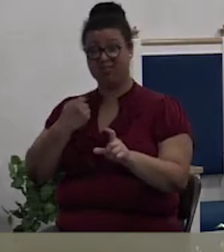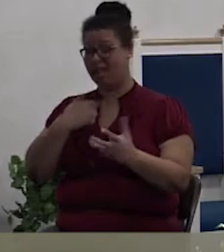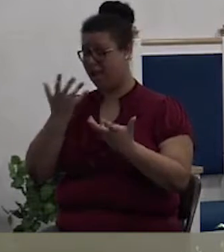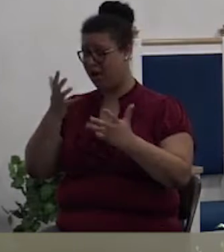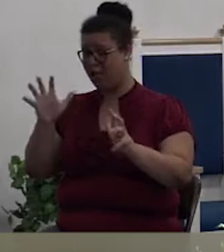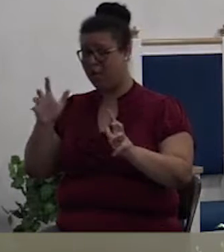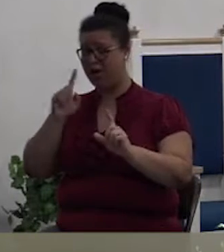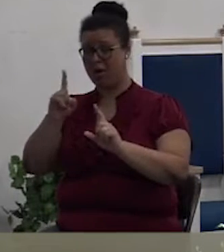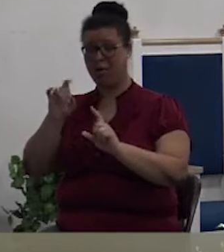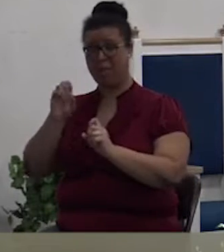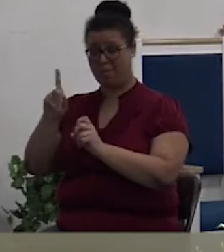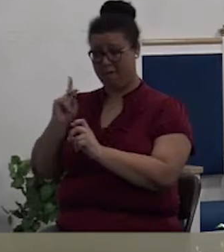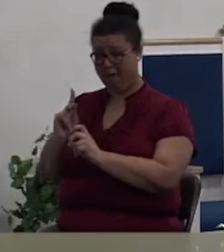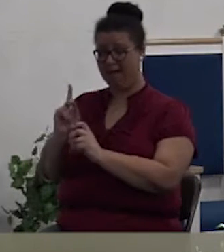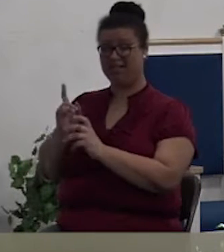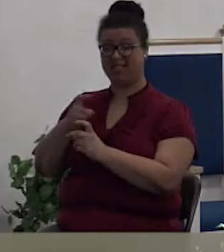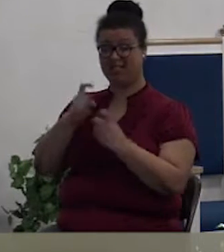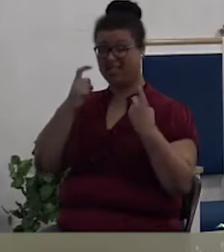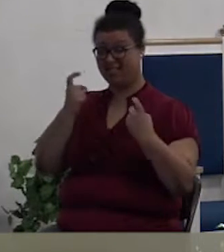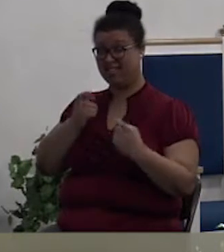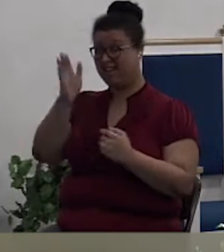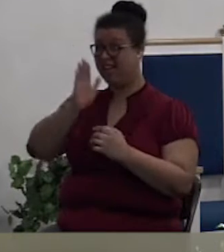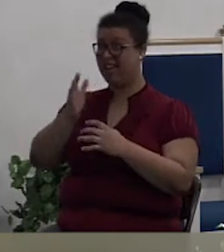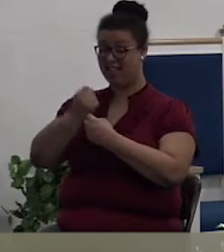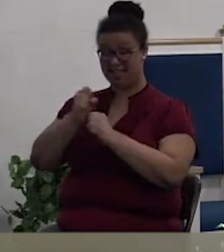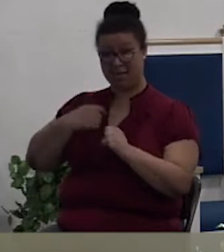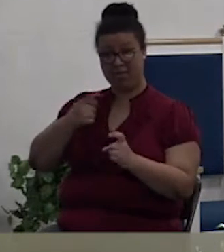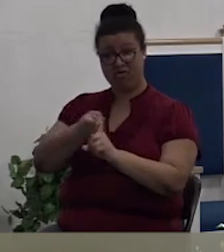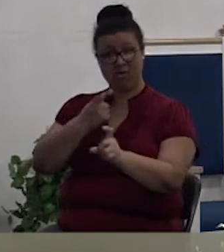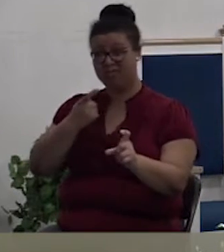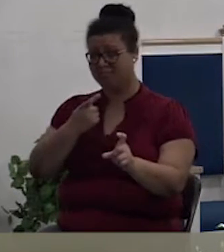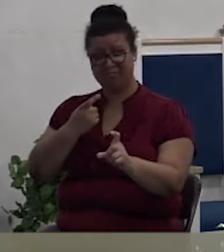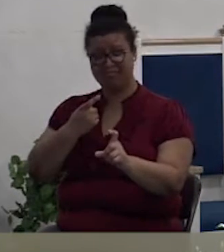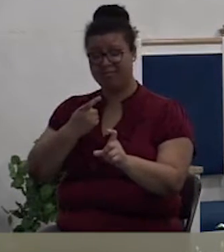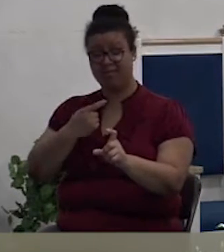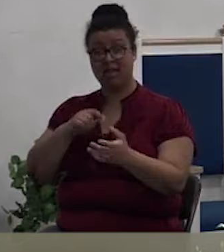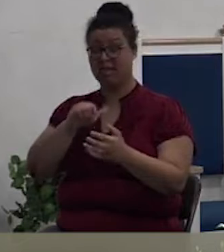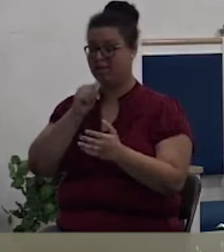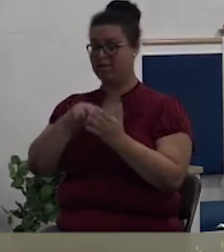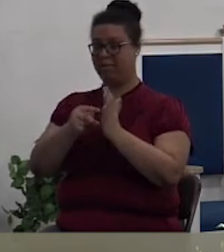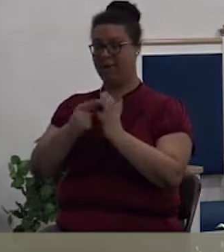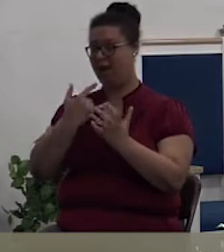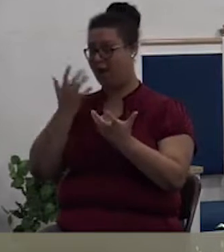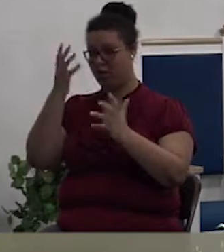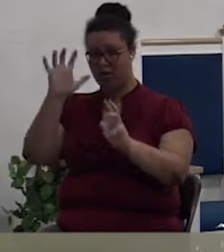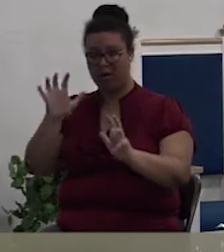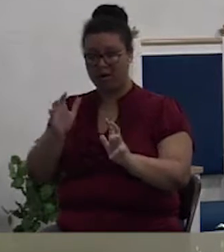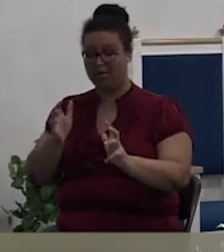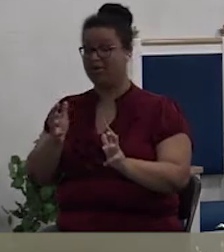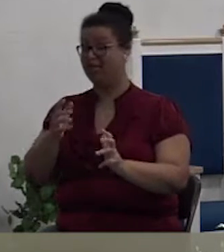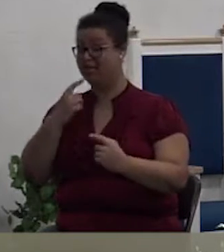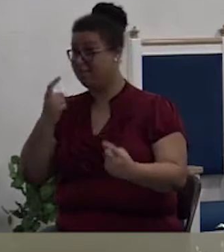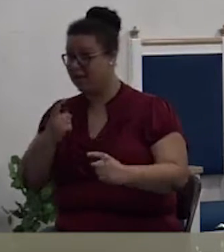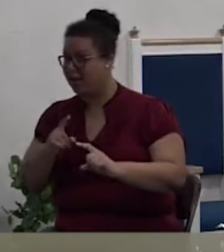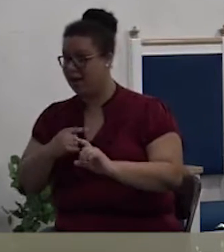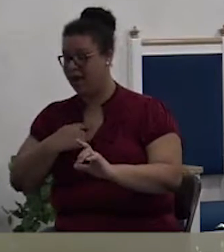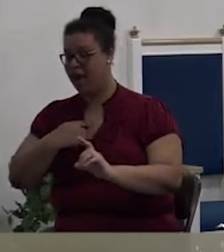me out of. Now, that doesn't mean that I don't want to sin. I don't want to go back to that